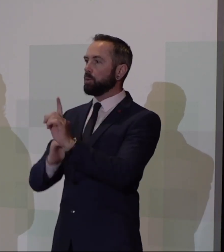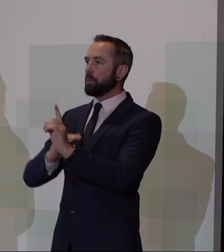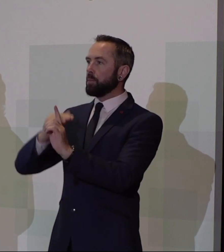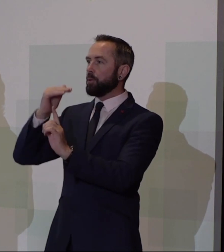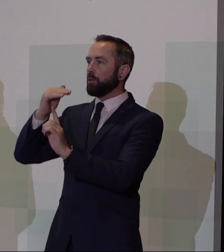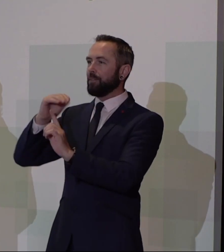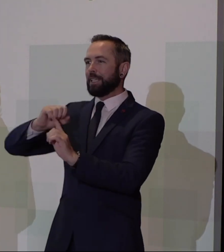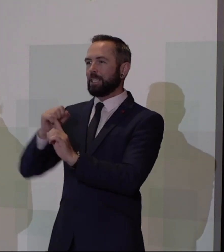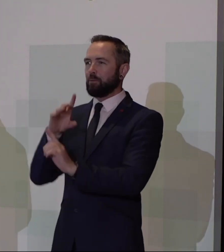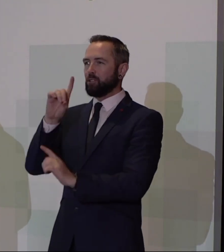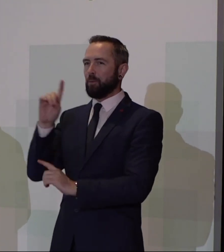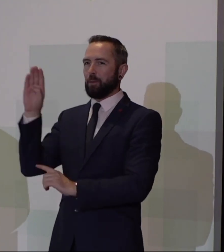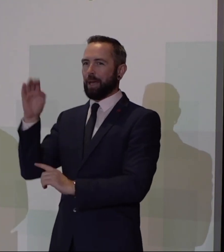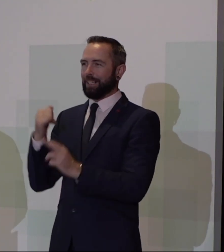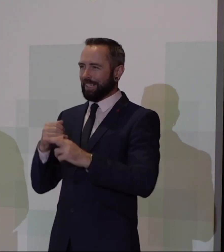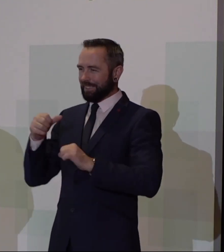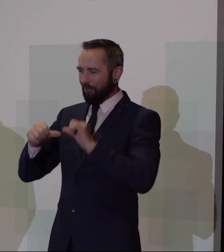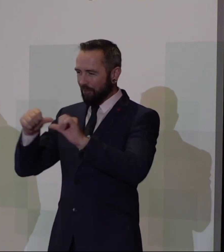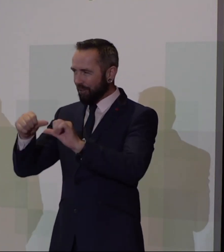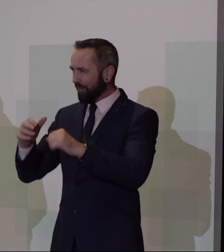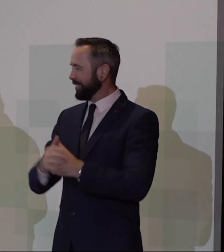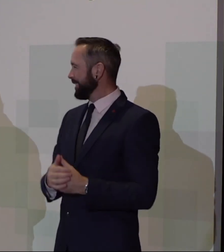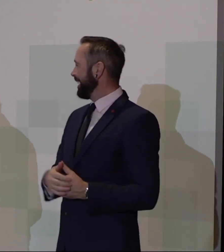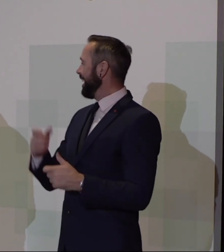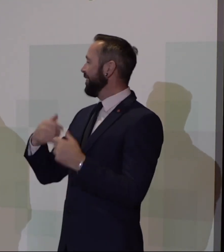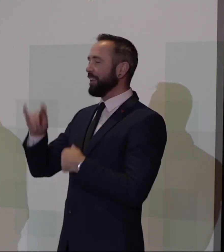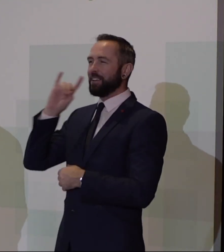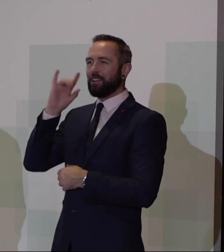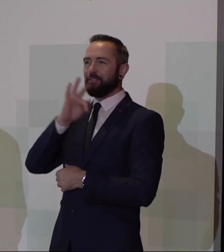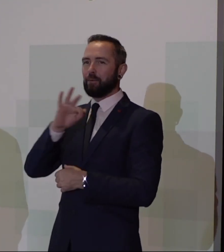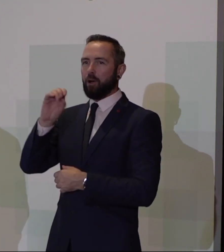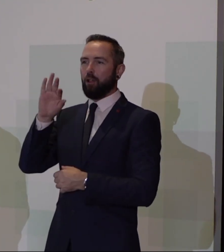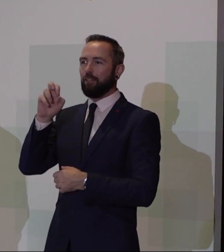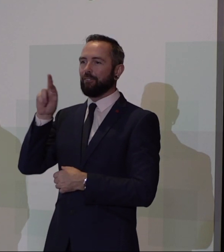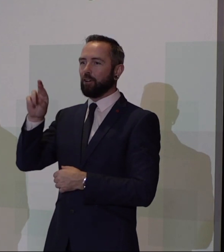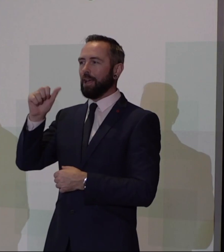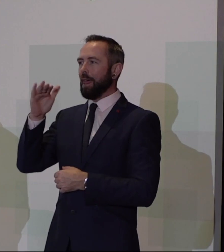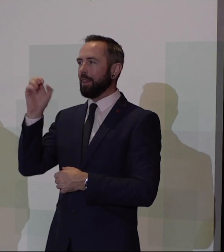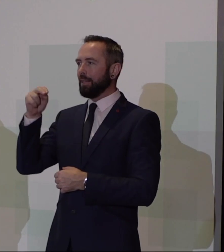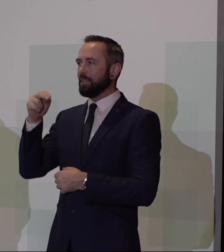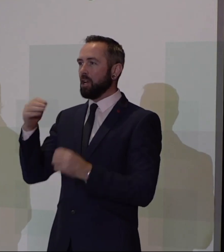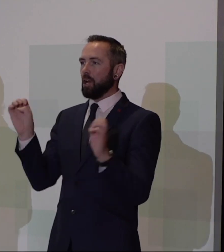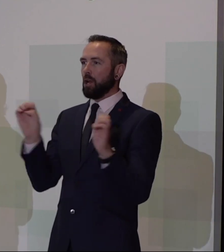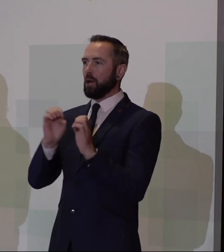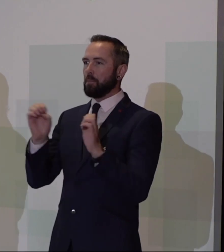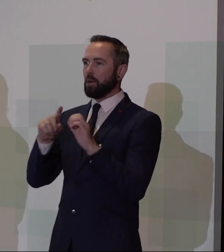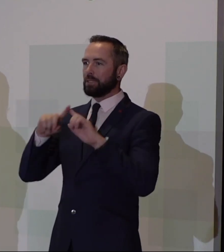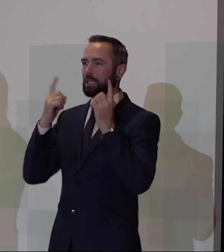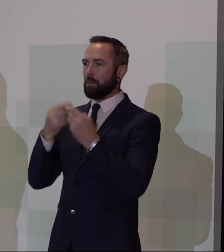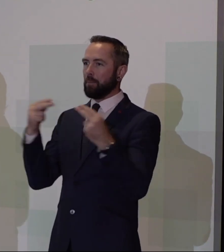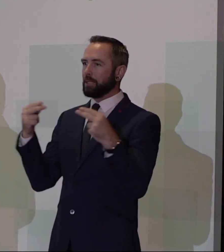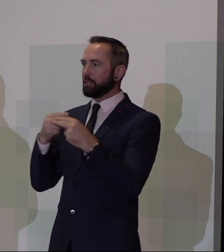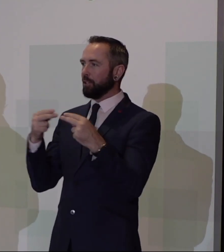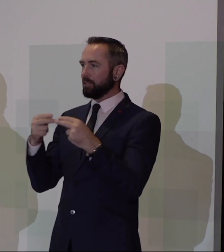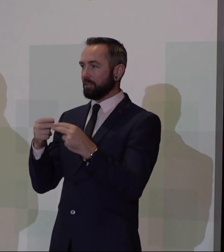to keep Dermot Bannon in order. Then we're going to hear from Oliver Allen, who is an emergency department nurse. So a man working in